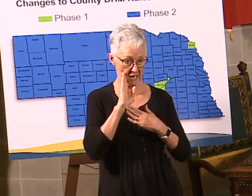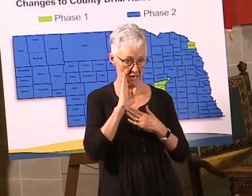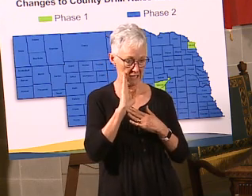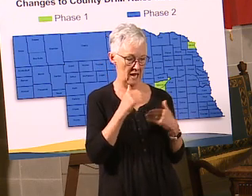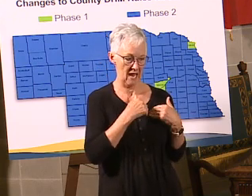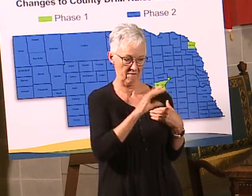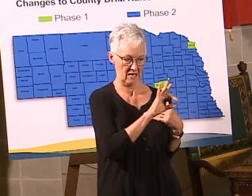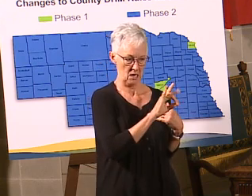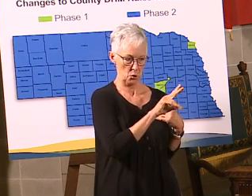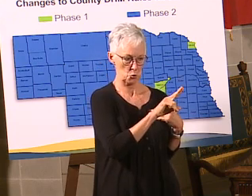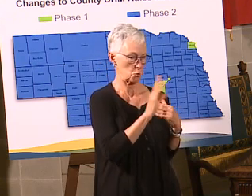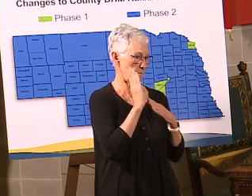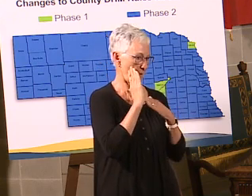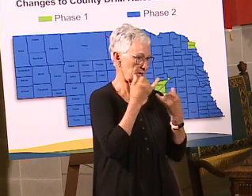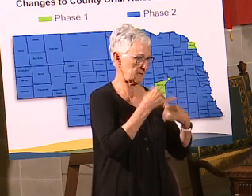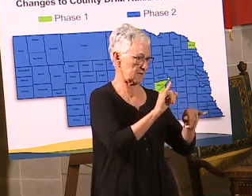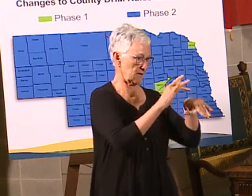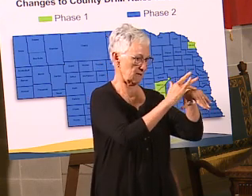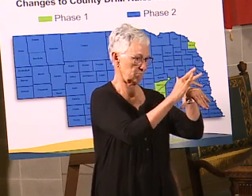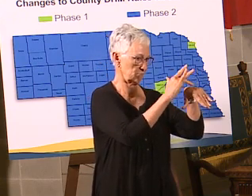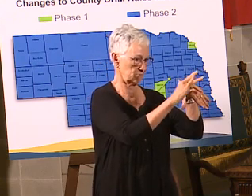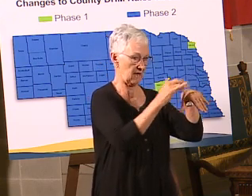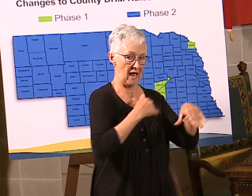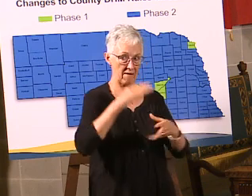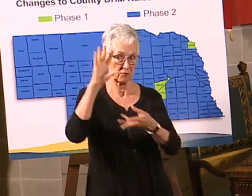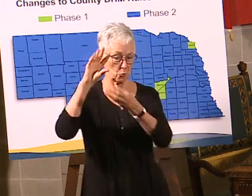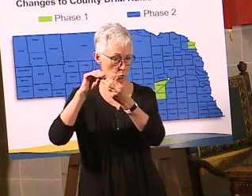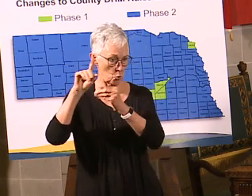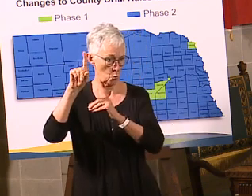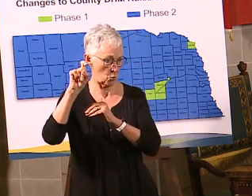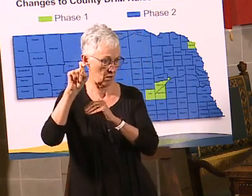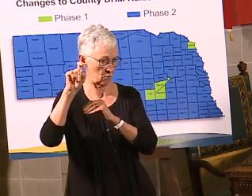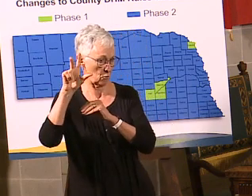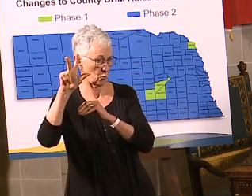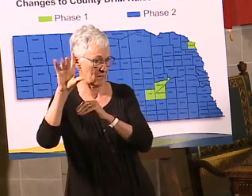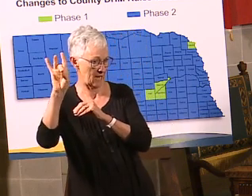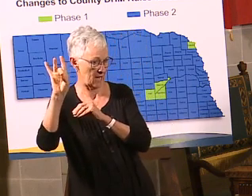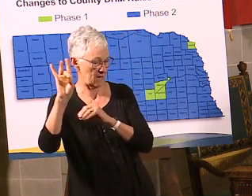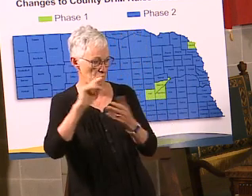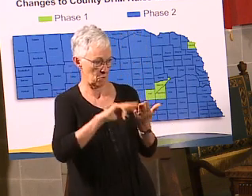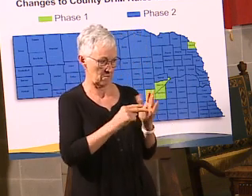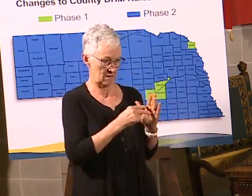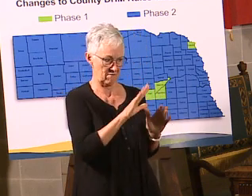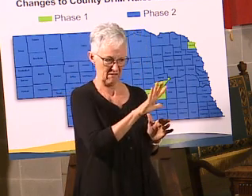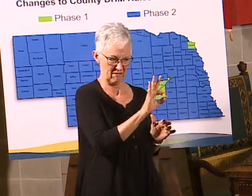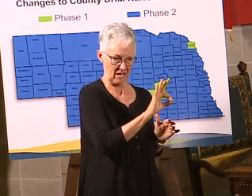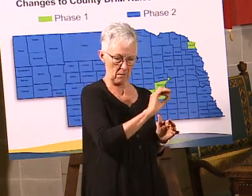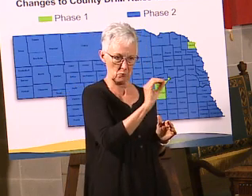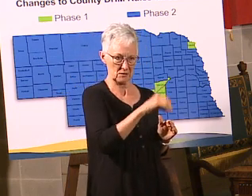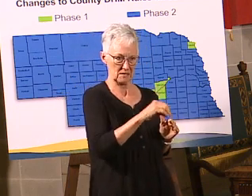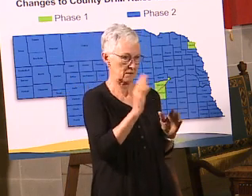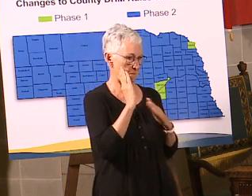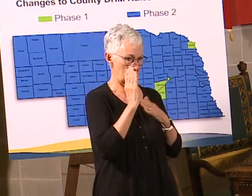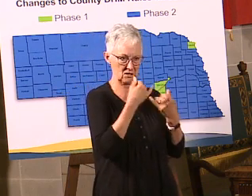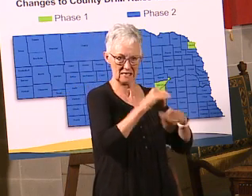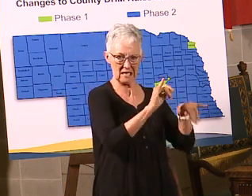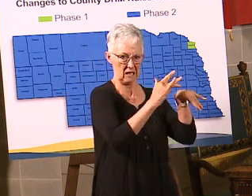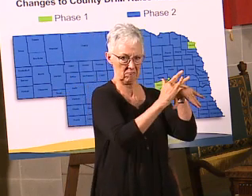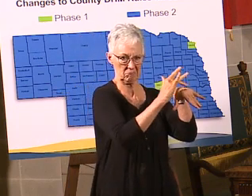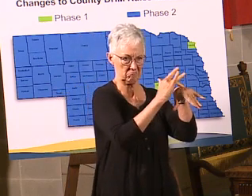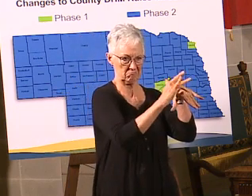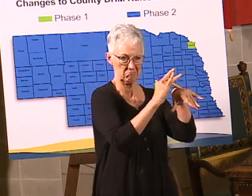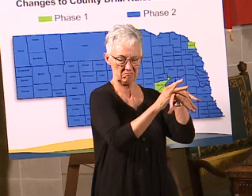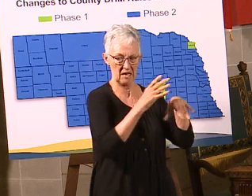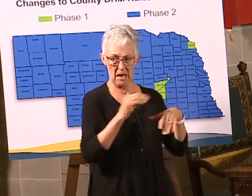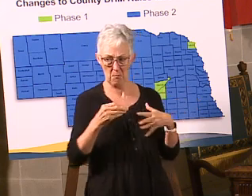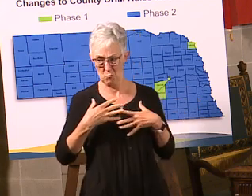82 beds available out of a total of 138 for a 59% bed availability. And ventilators, again,